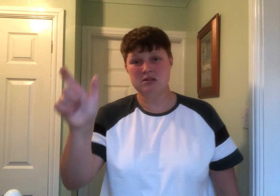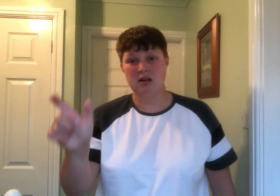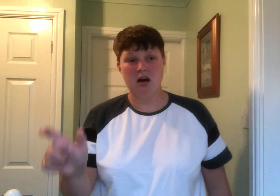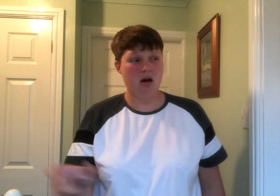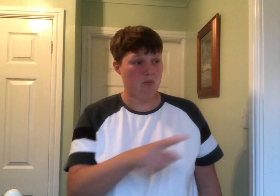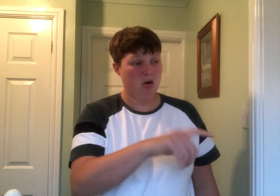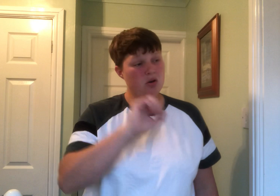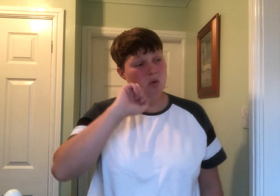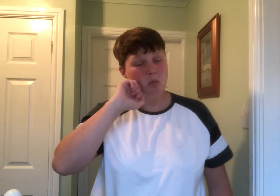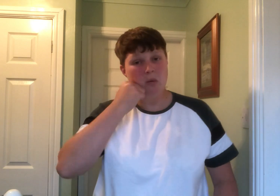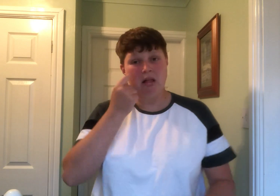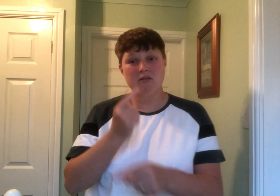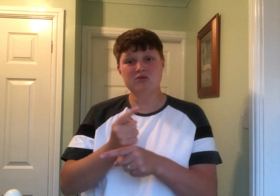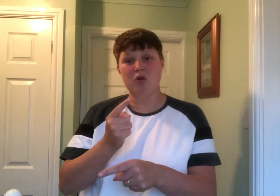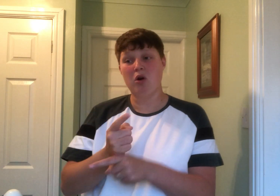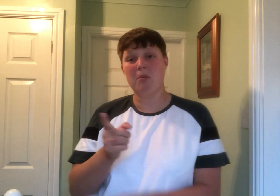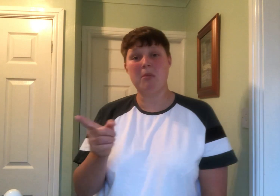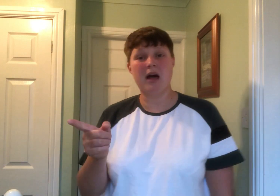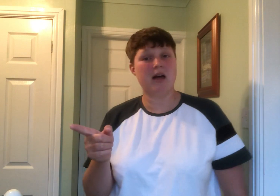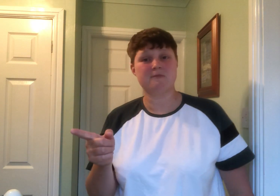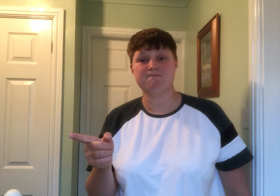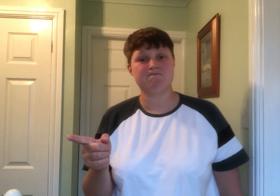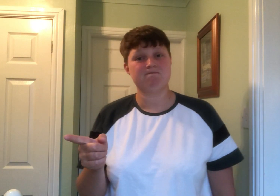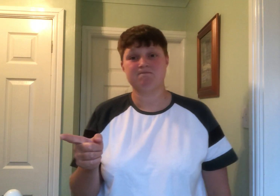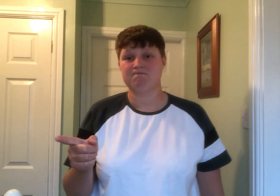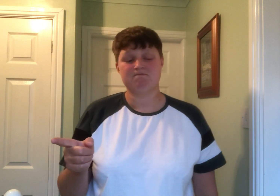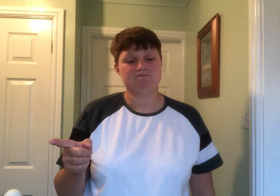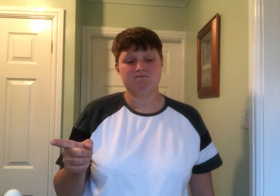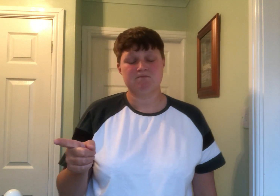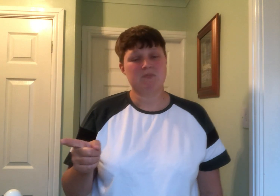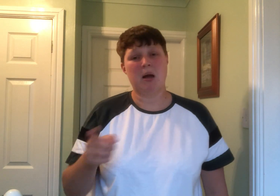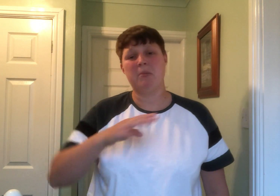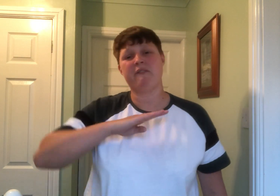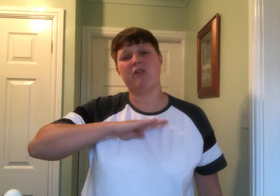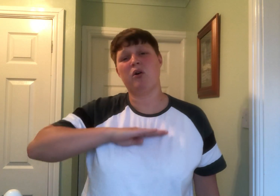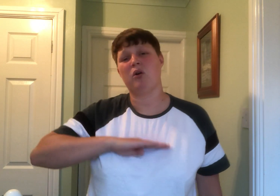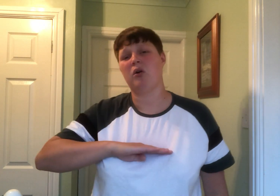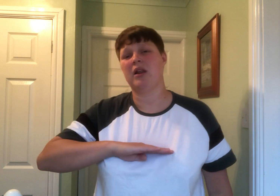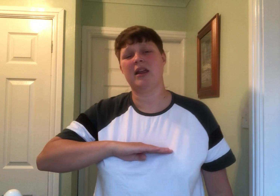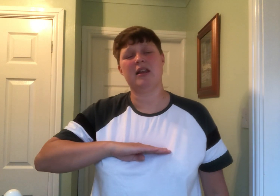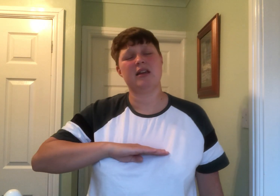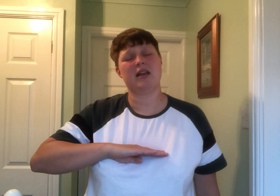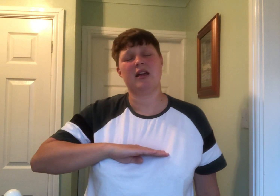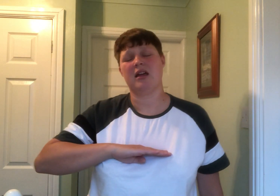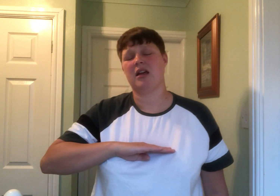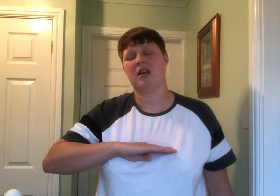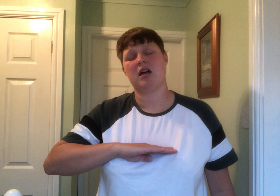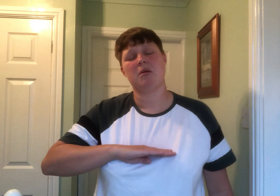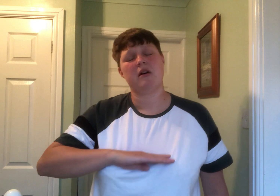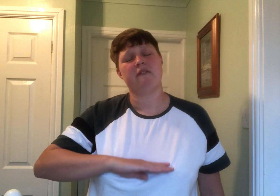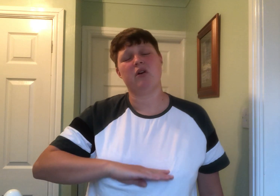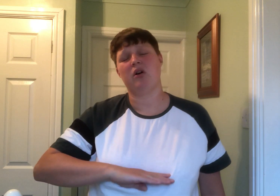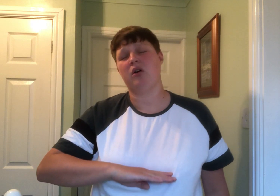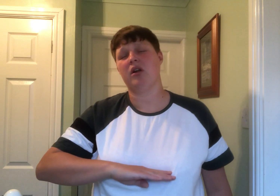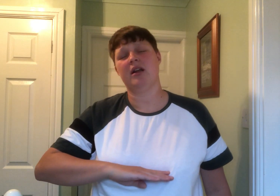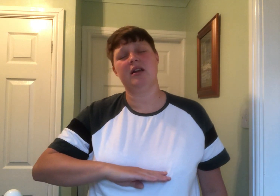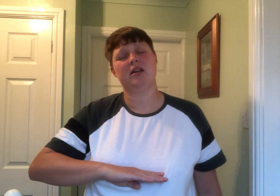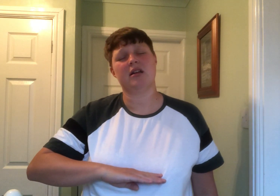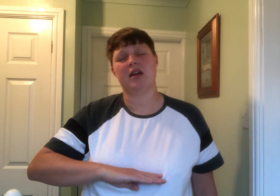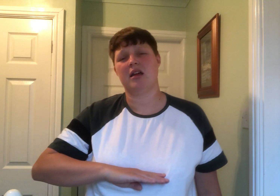someone you won't talk about? I'm falling I'm I'm falling